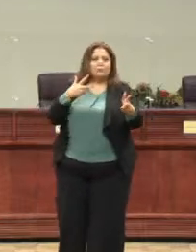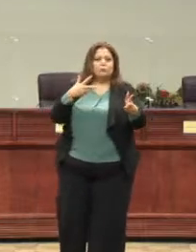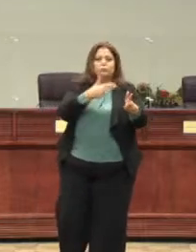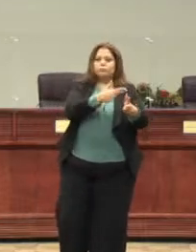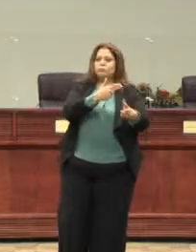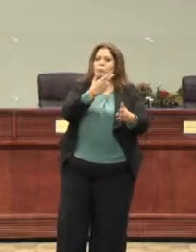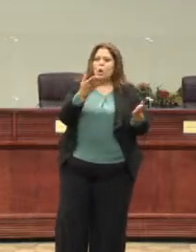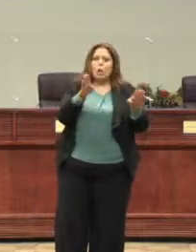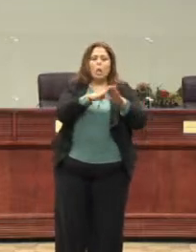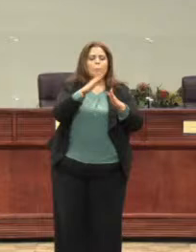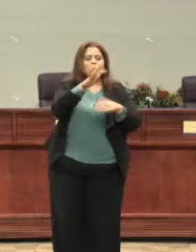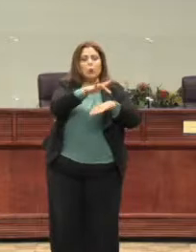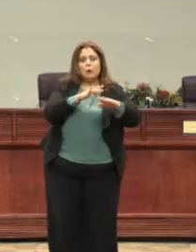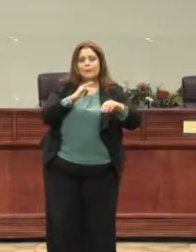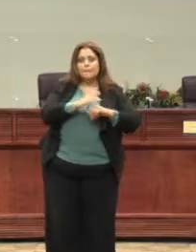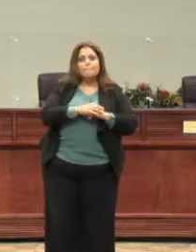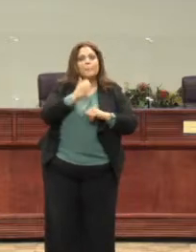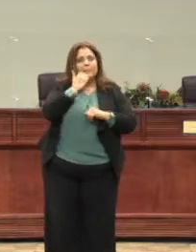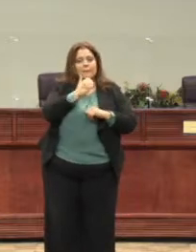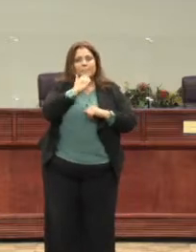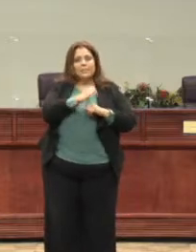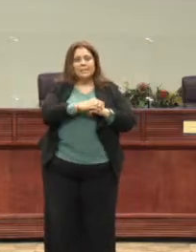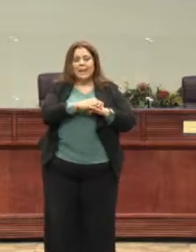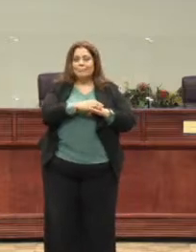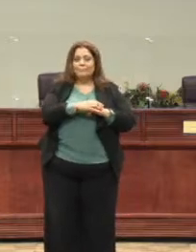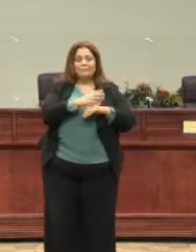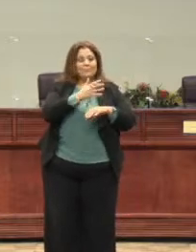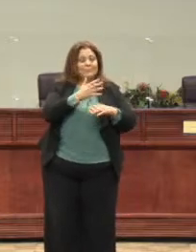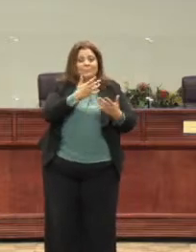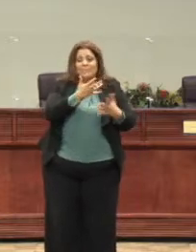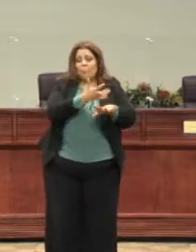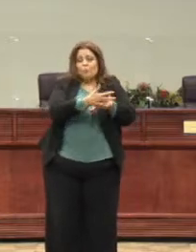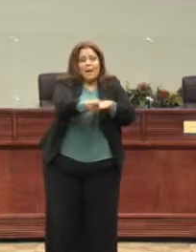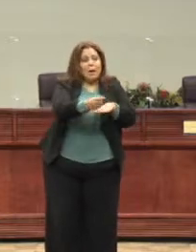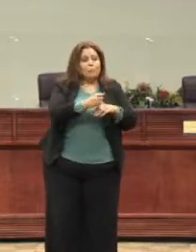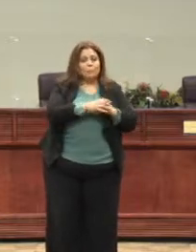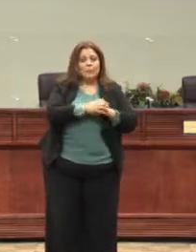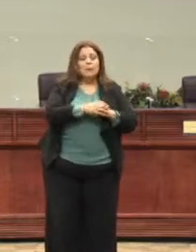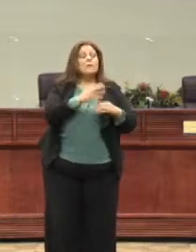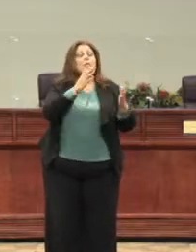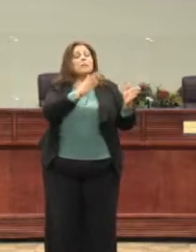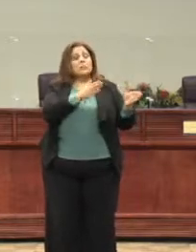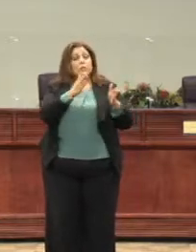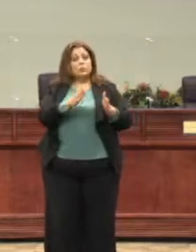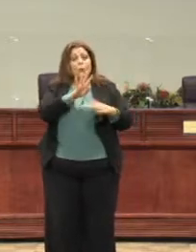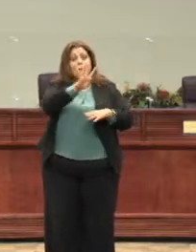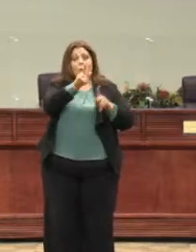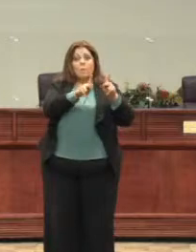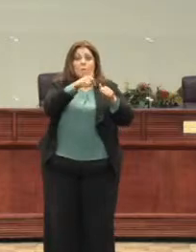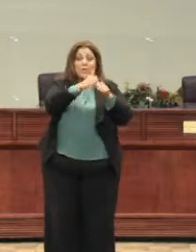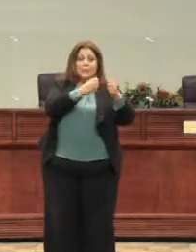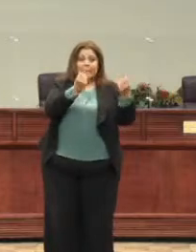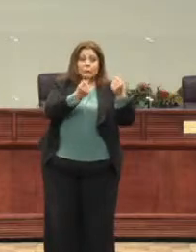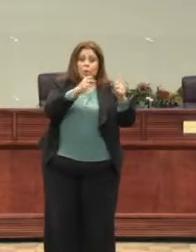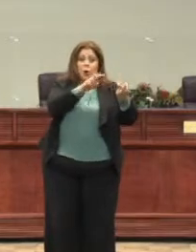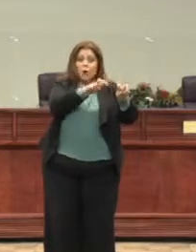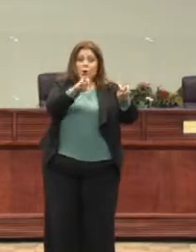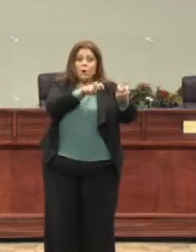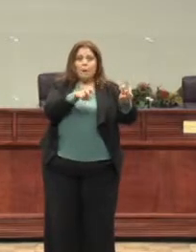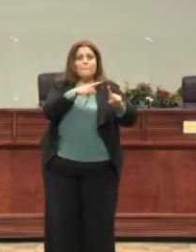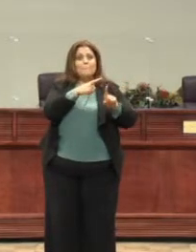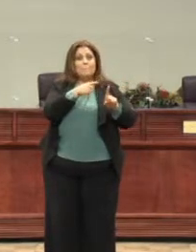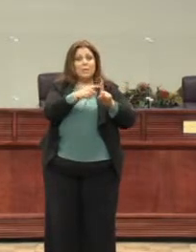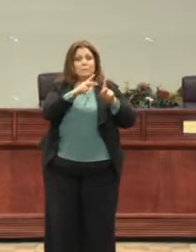are no walk-ups, and we are limiting the drive-through to 4 individuals per vehicle. Barnett Park